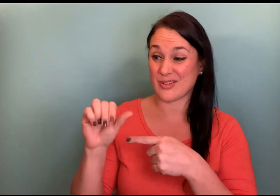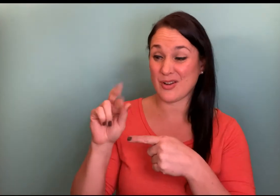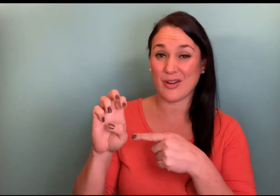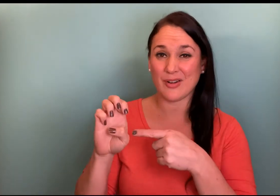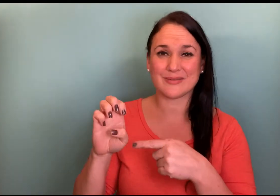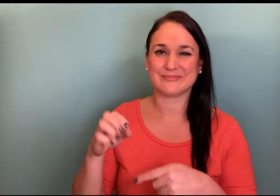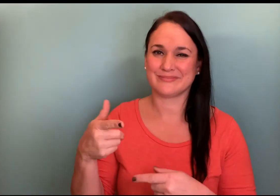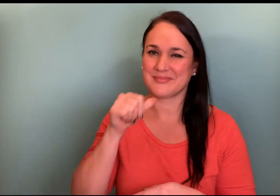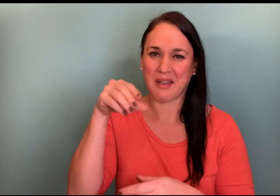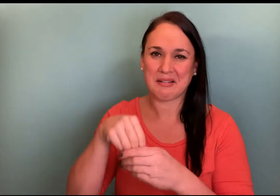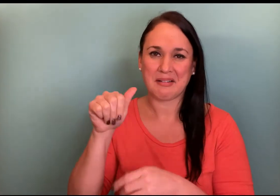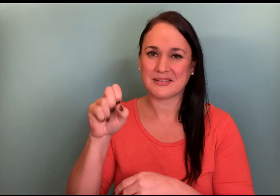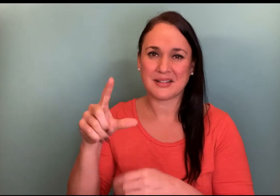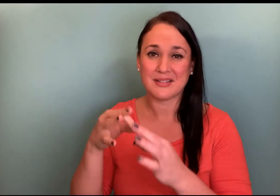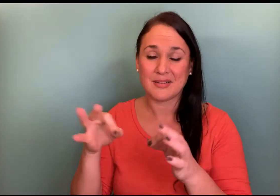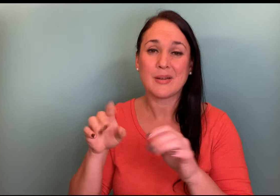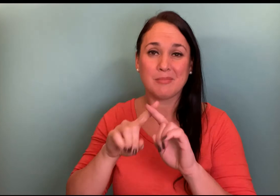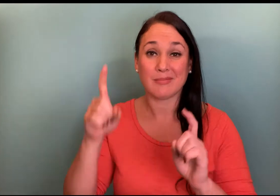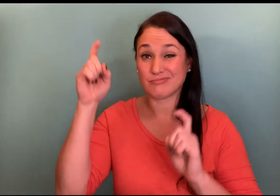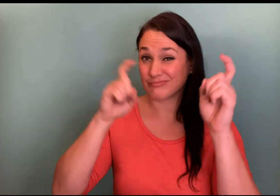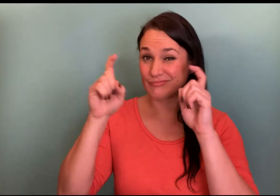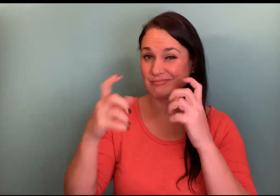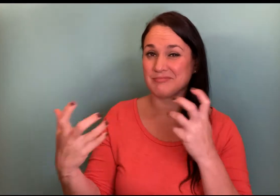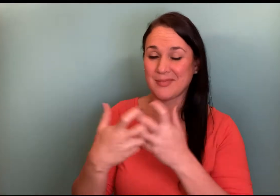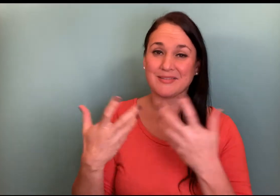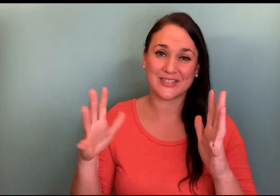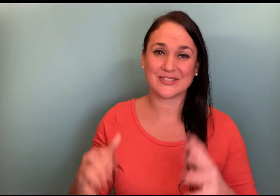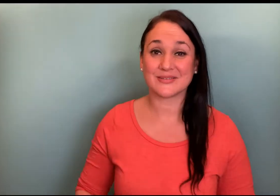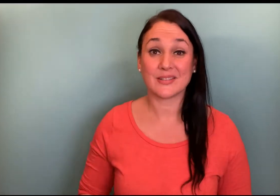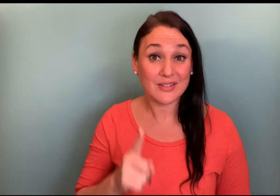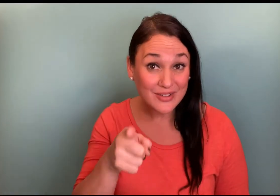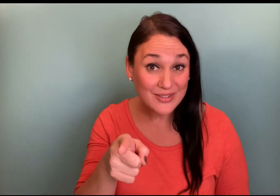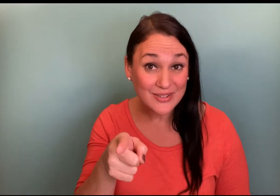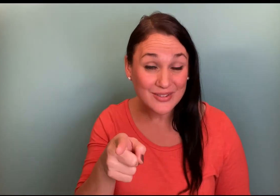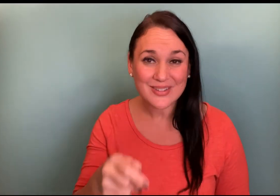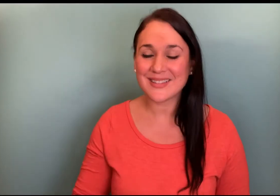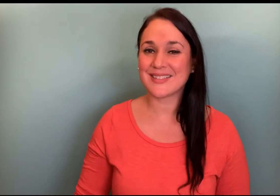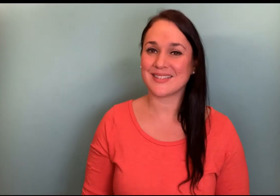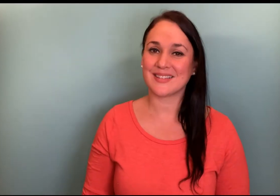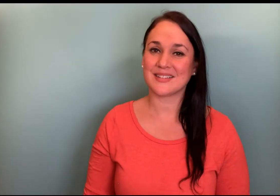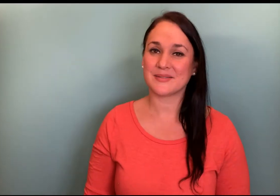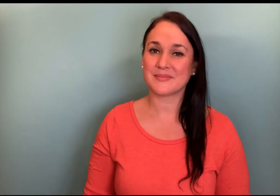same. Are isn't a word in ASL, but the expressions match. Raise your brows. Are you?